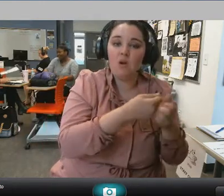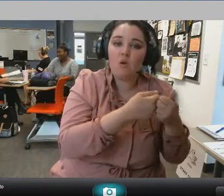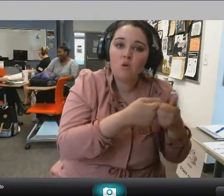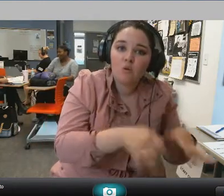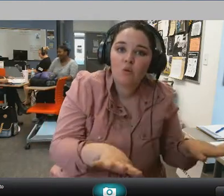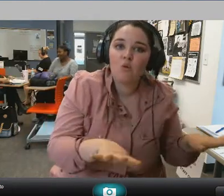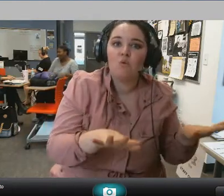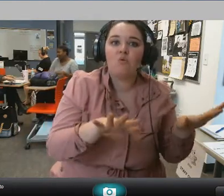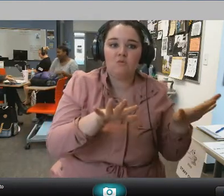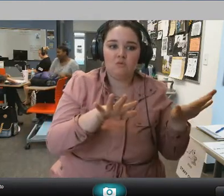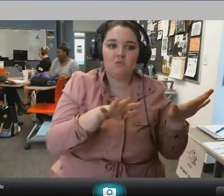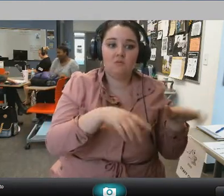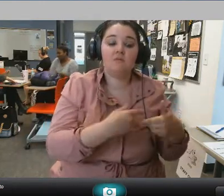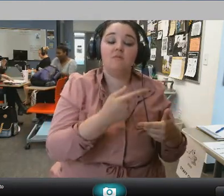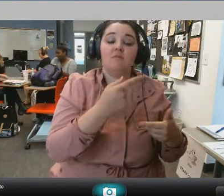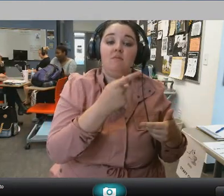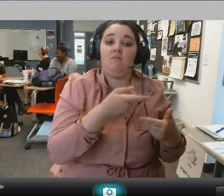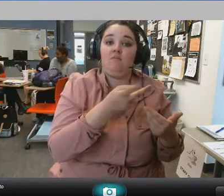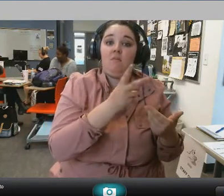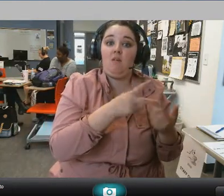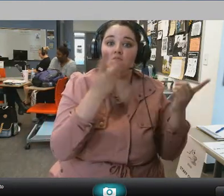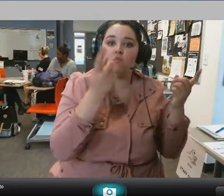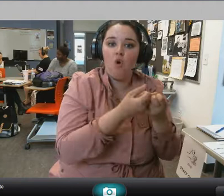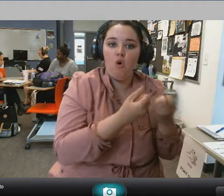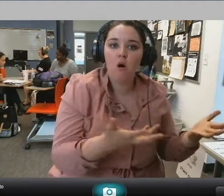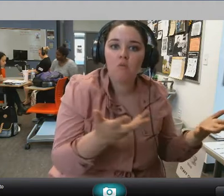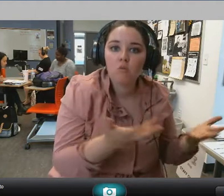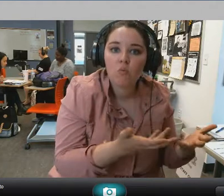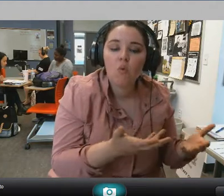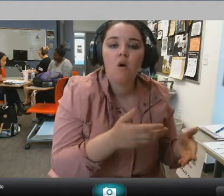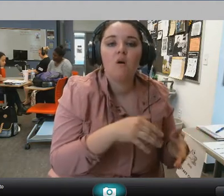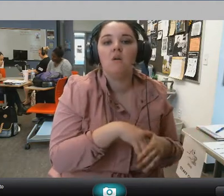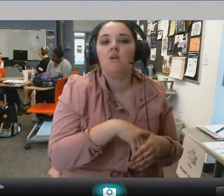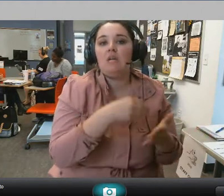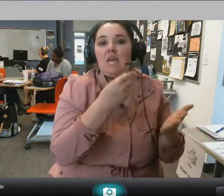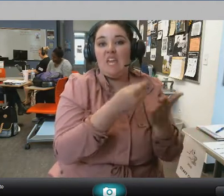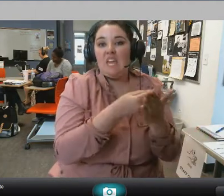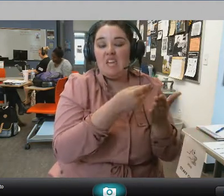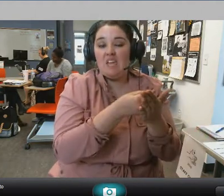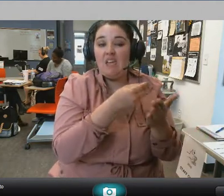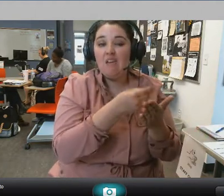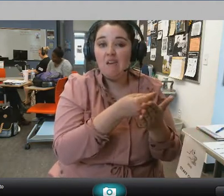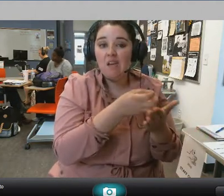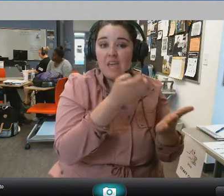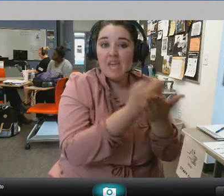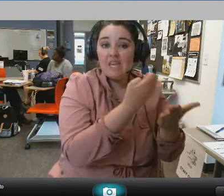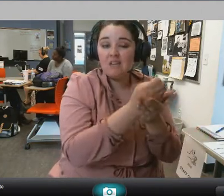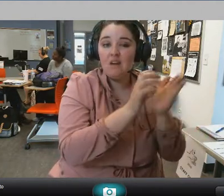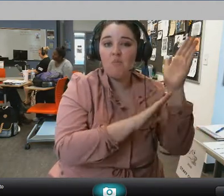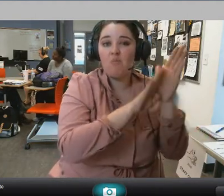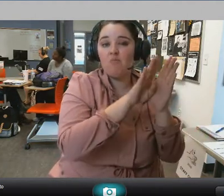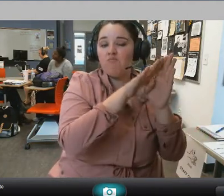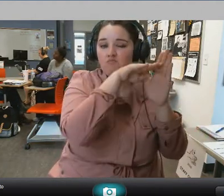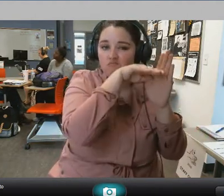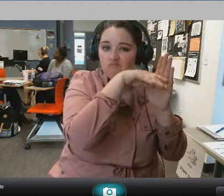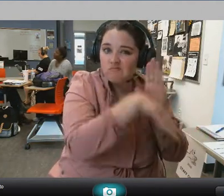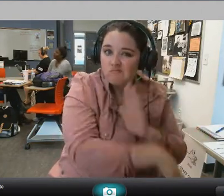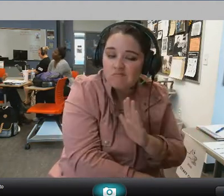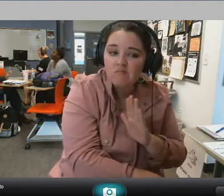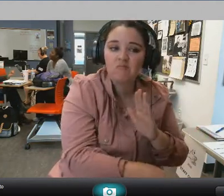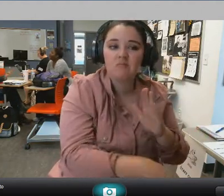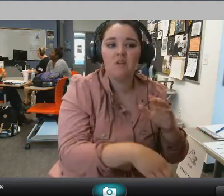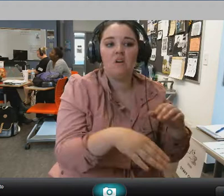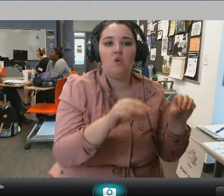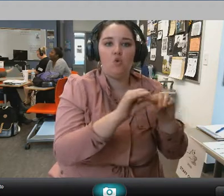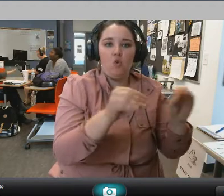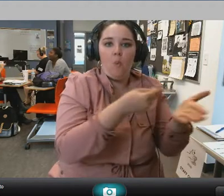leads to lower economic growth, layoffs possibly, and possibly low wages. What we're going to